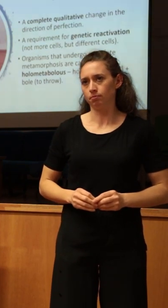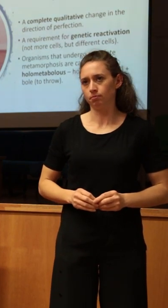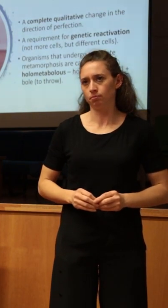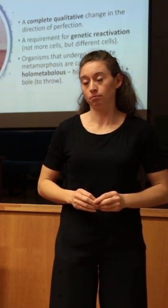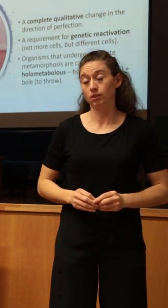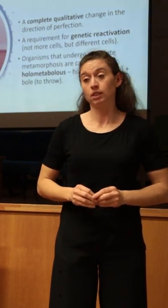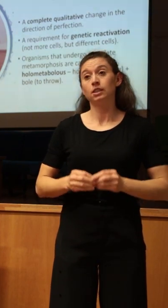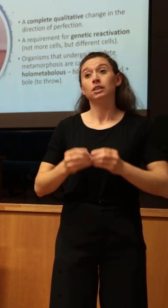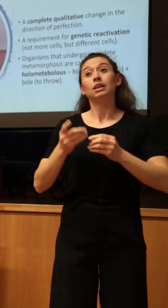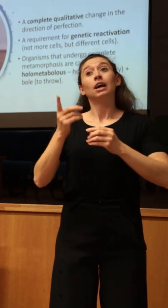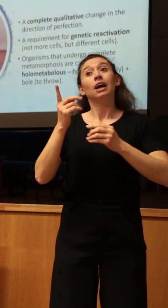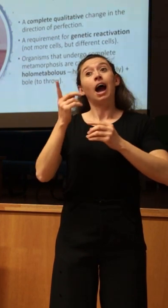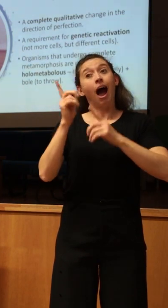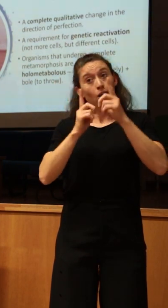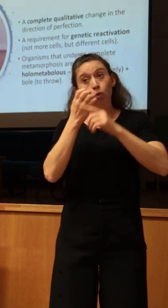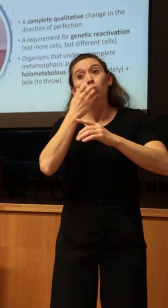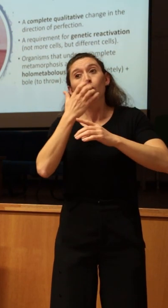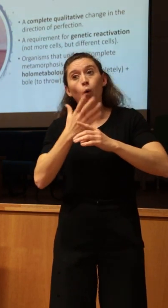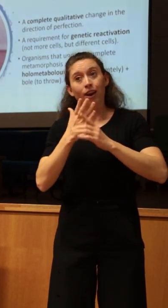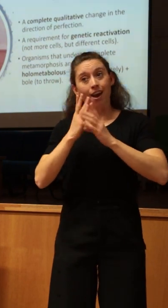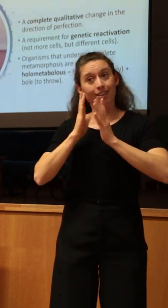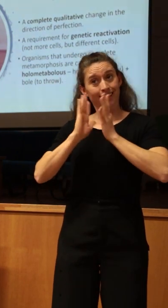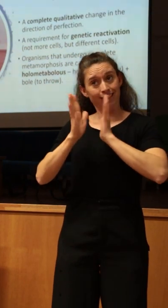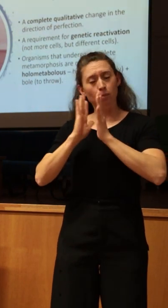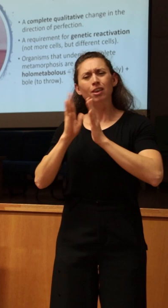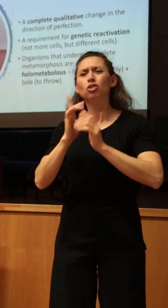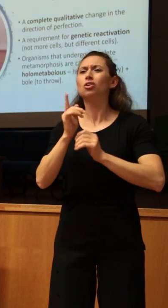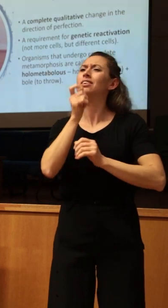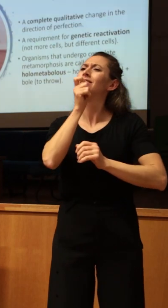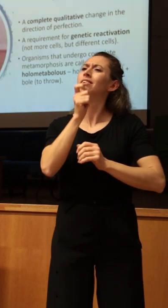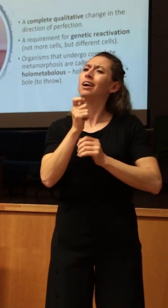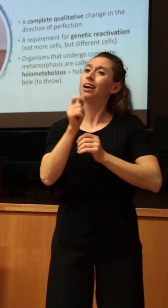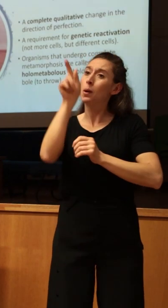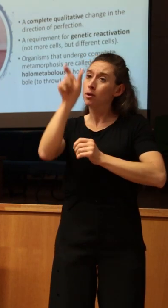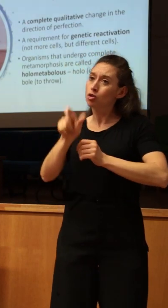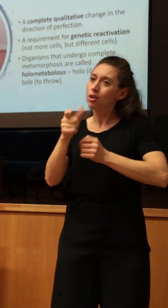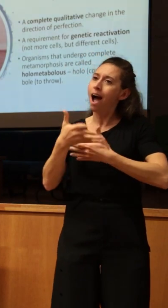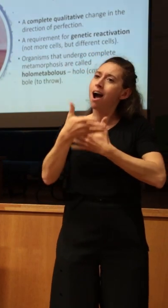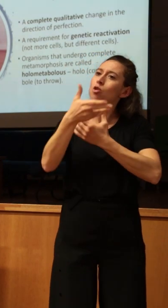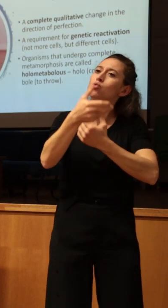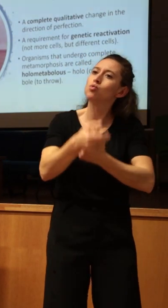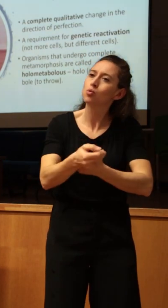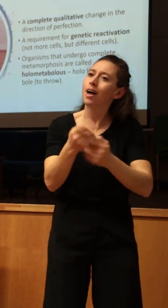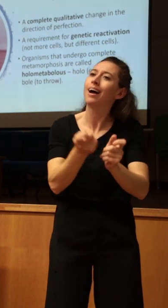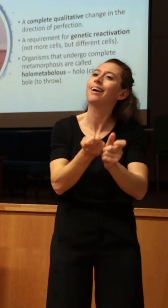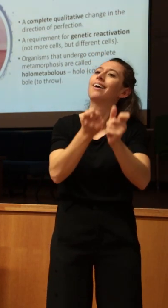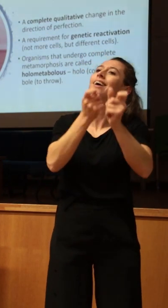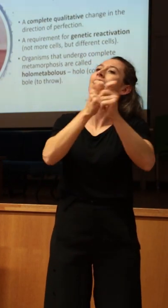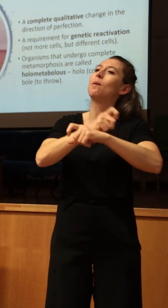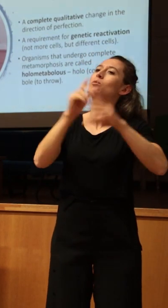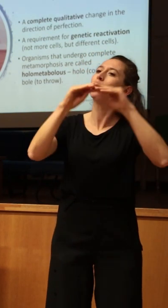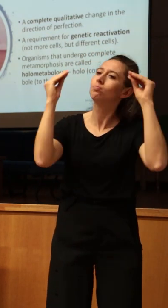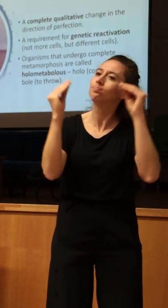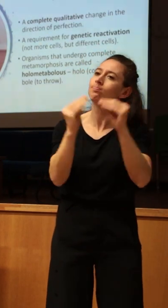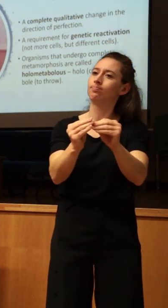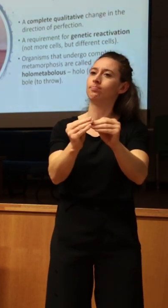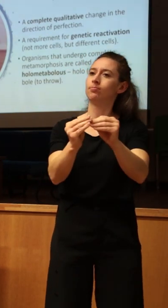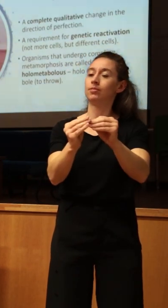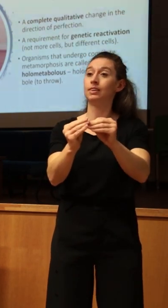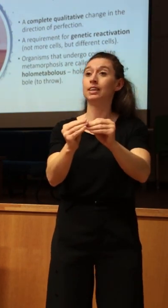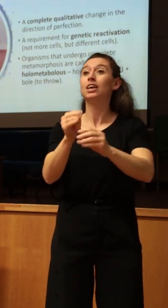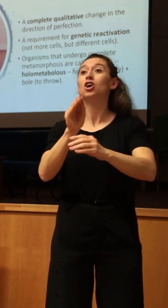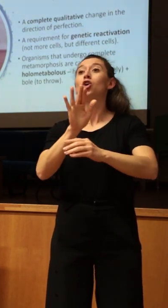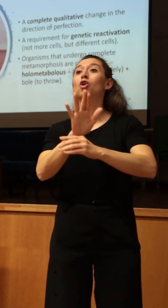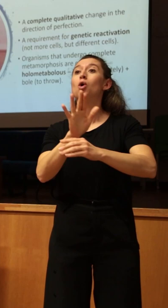direction. Y una buena terapia es la que ayuda a la persona en esa dirección del cambio cualitativo total. So the metamorphosis